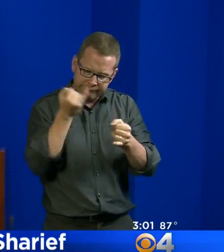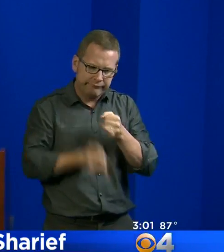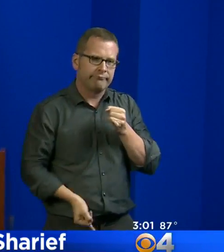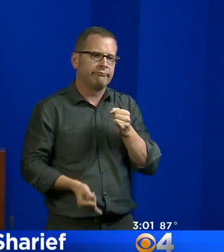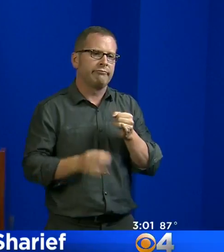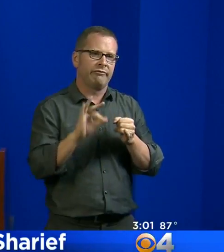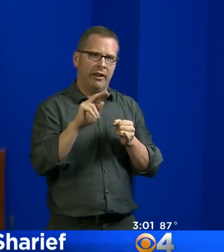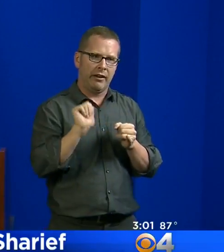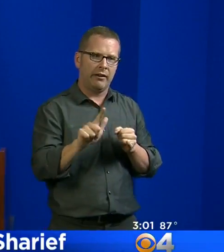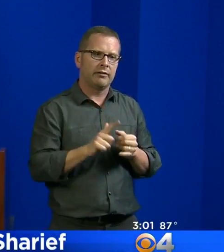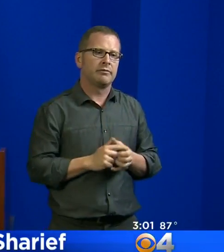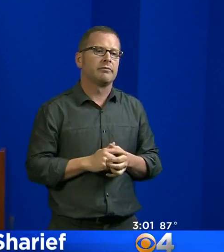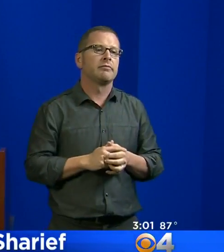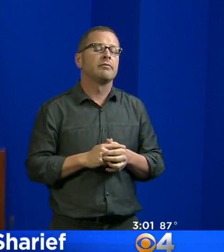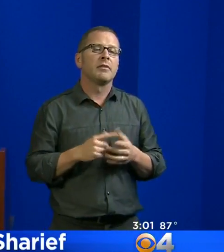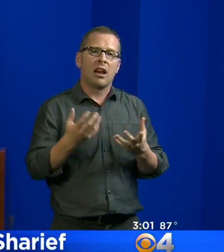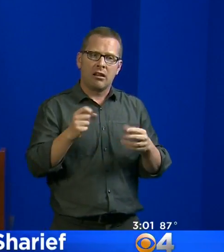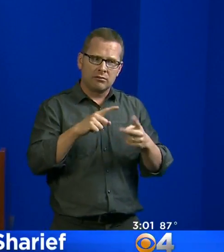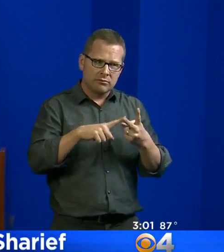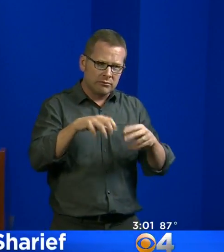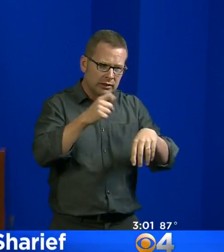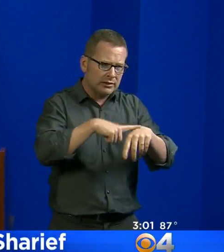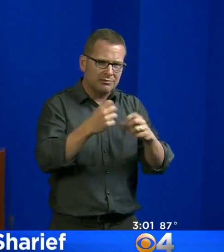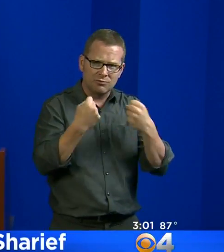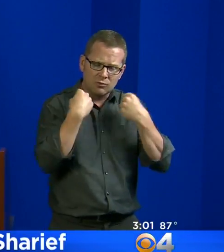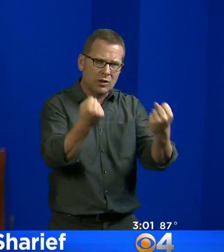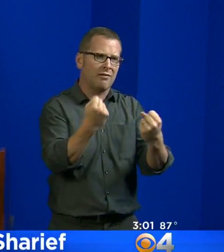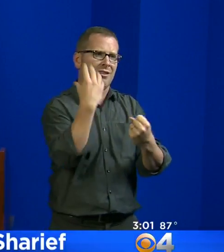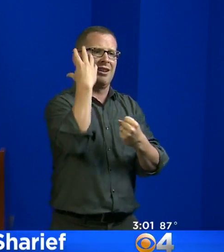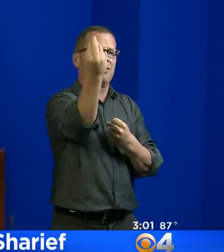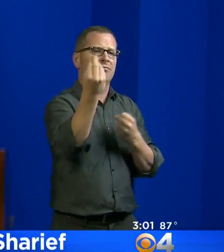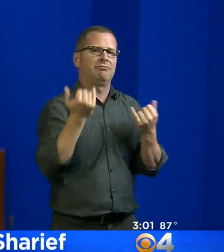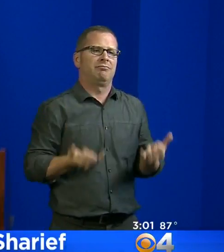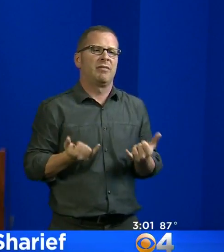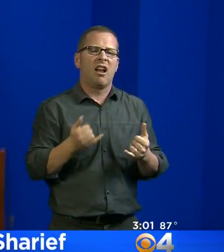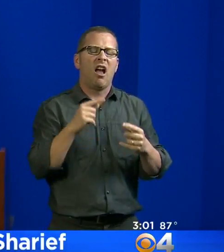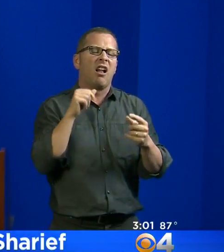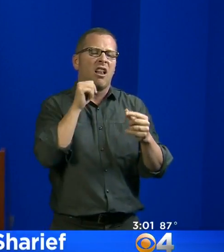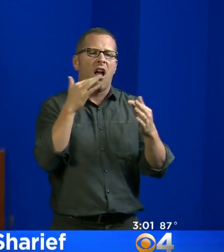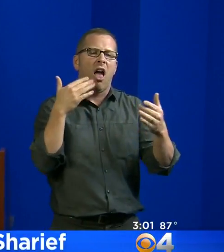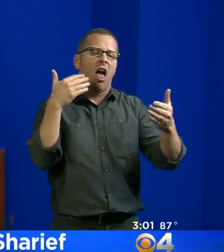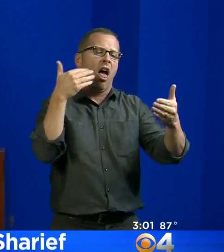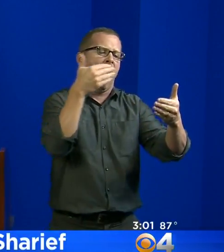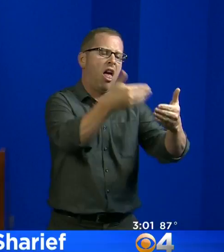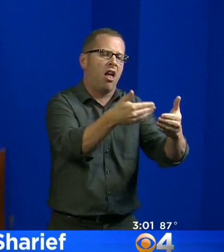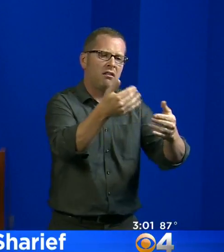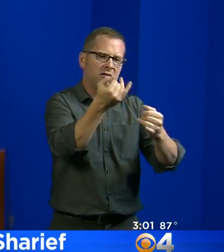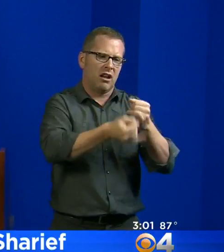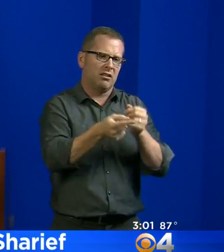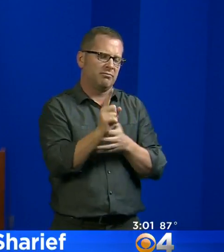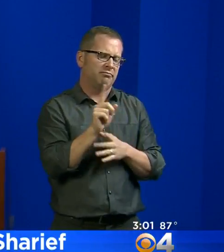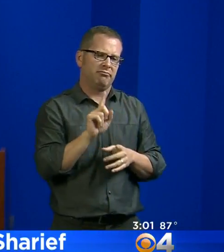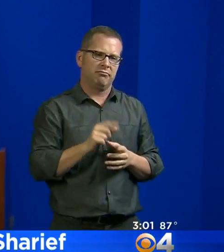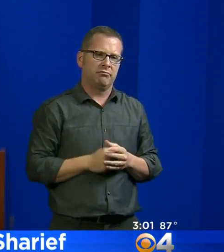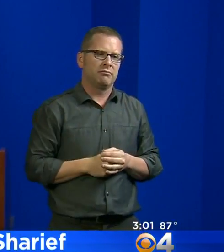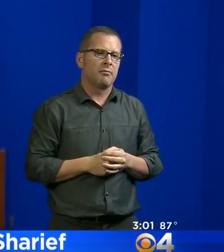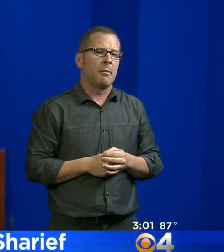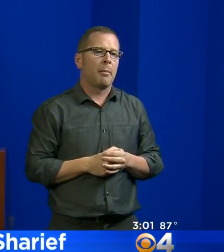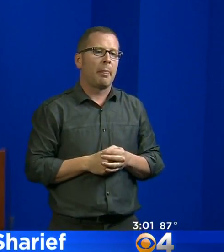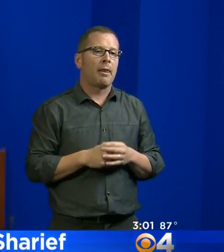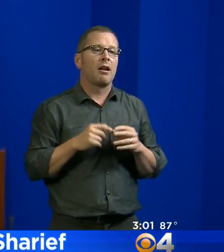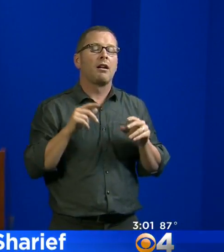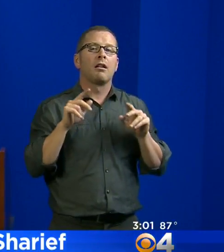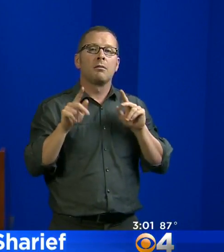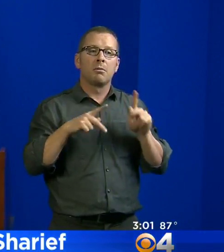way. Do not wait until the last minute. Evacuations for those living in low-lying areas and mobile